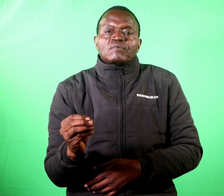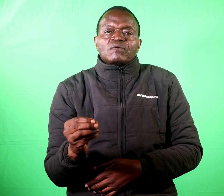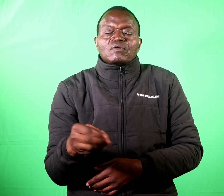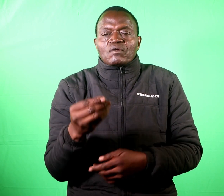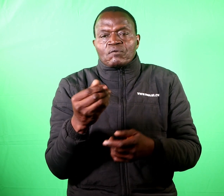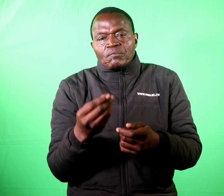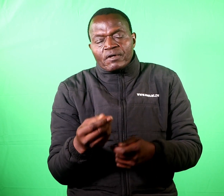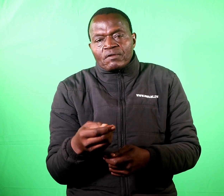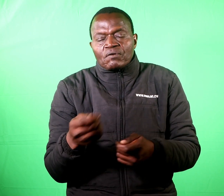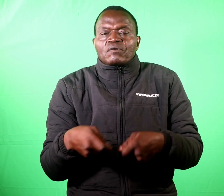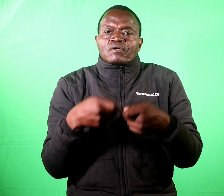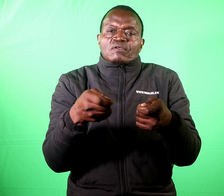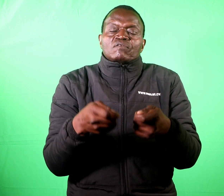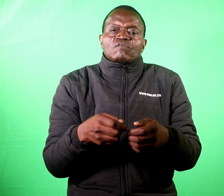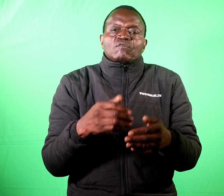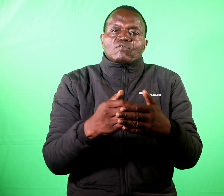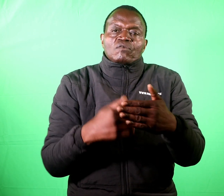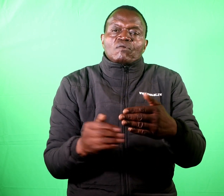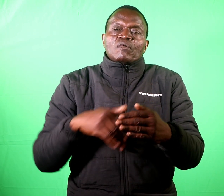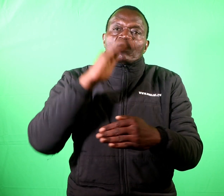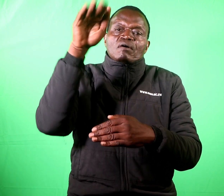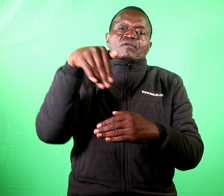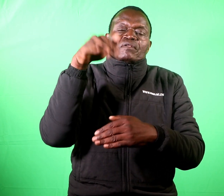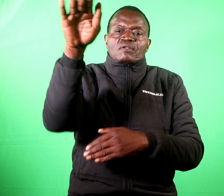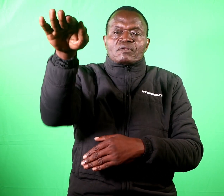remittances or gifts from outside Zimbabwe